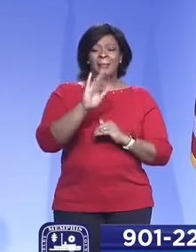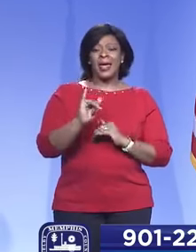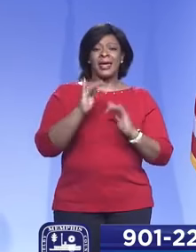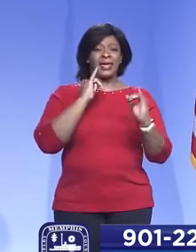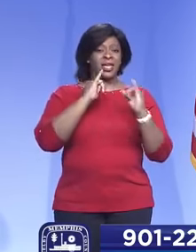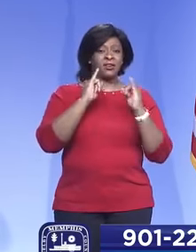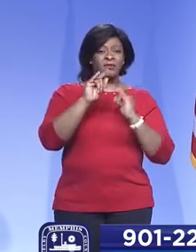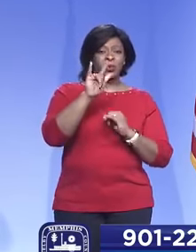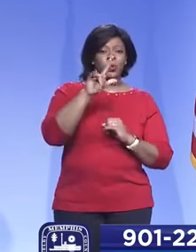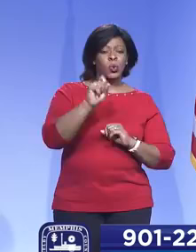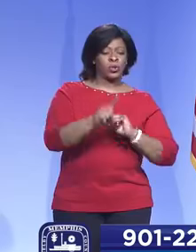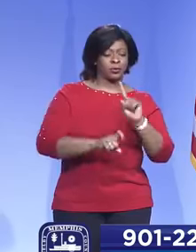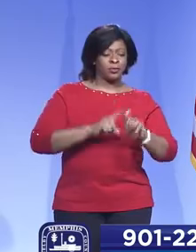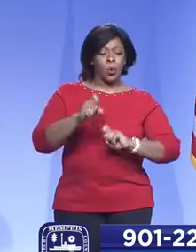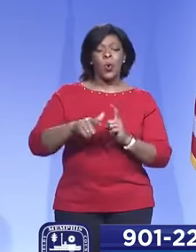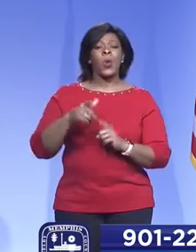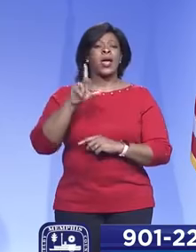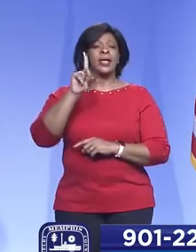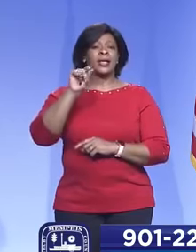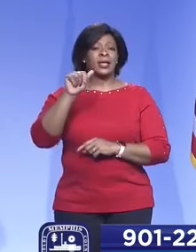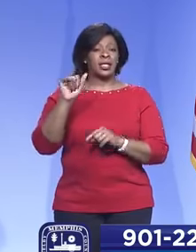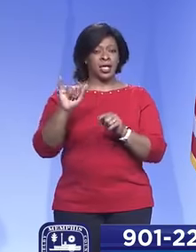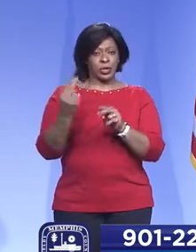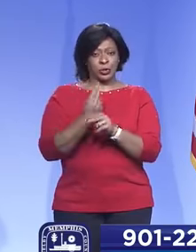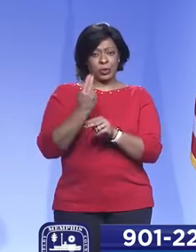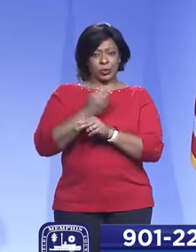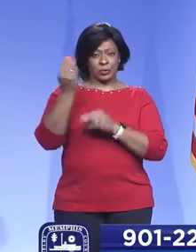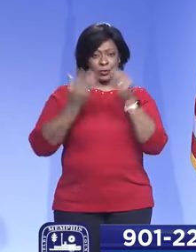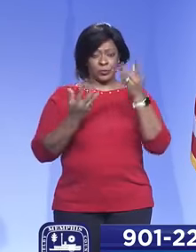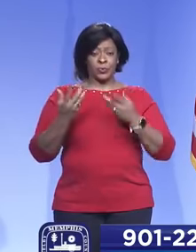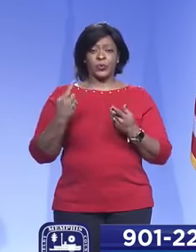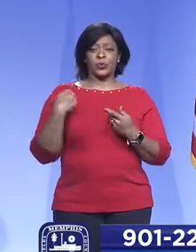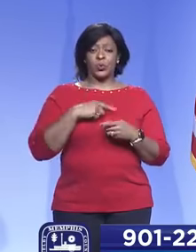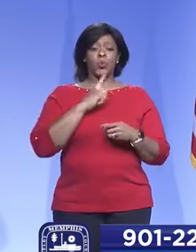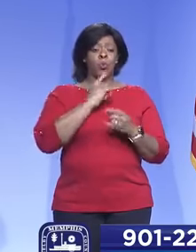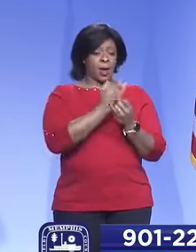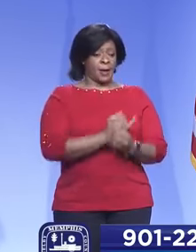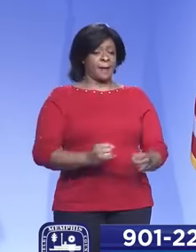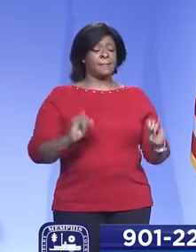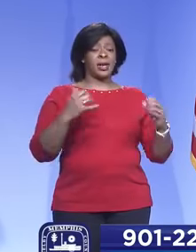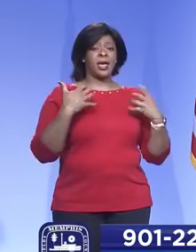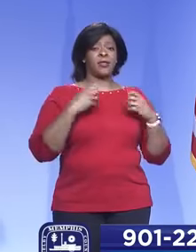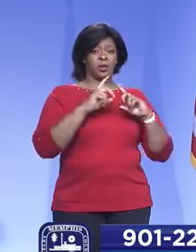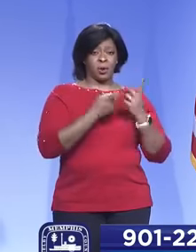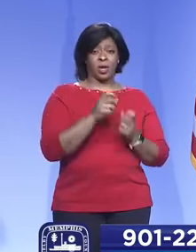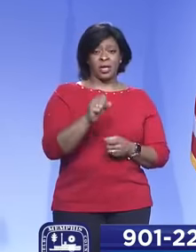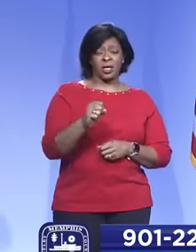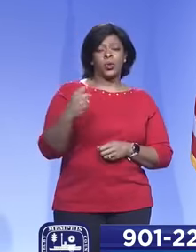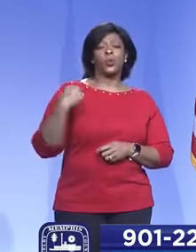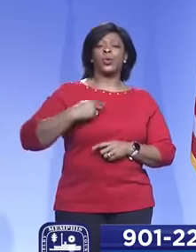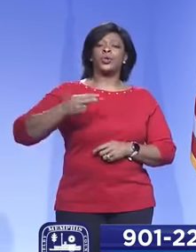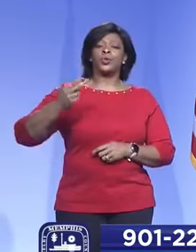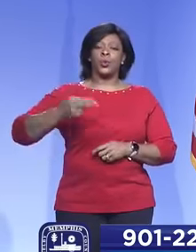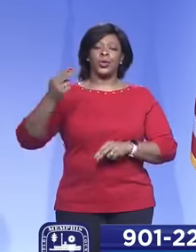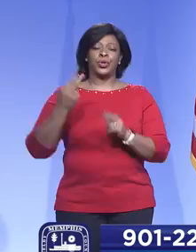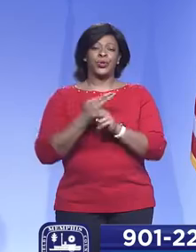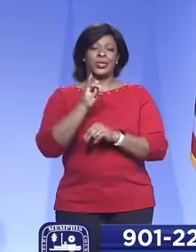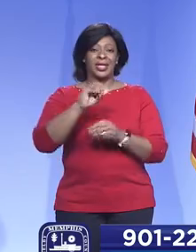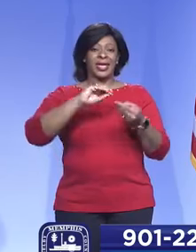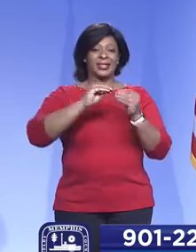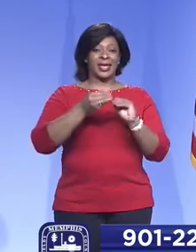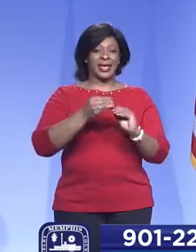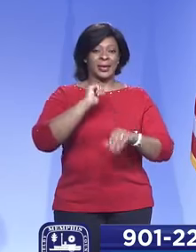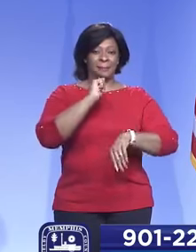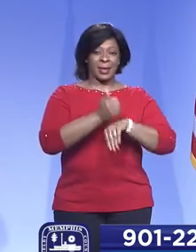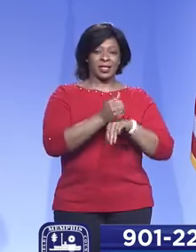interview tools or databases that are used. While we are an independent health department, we historically used the